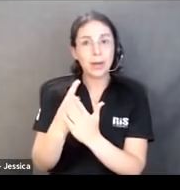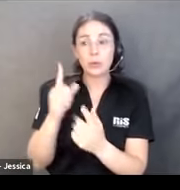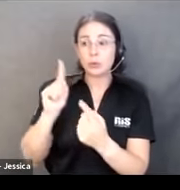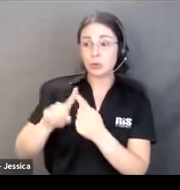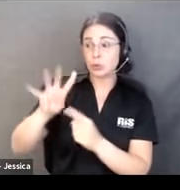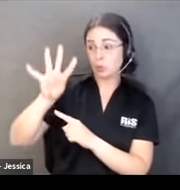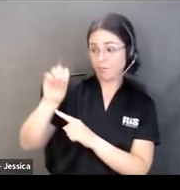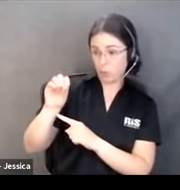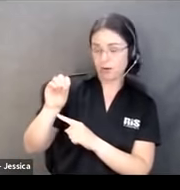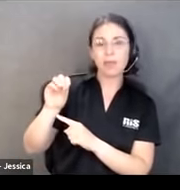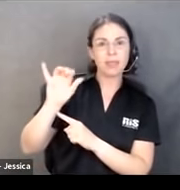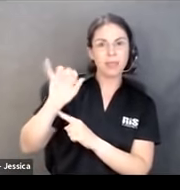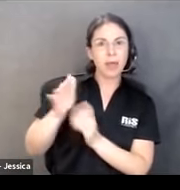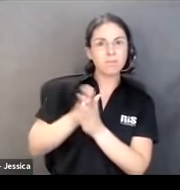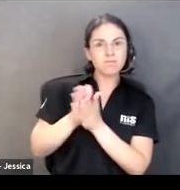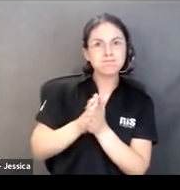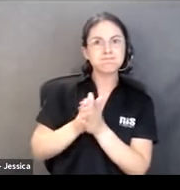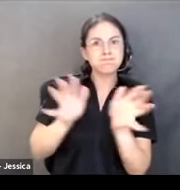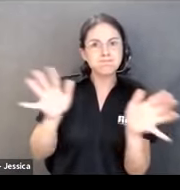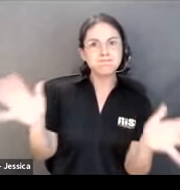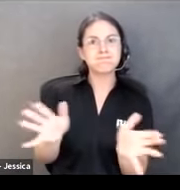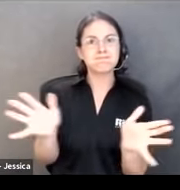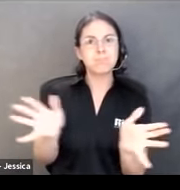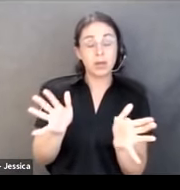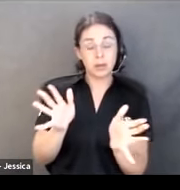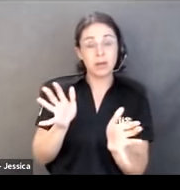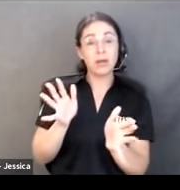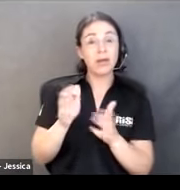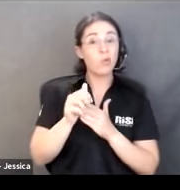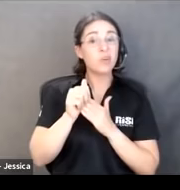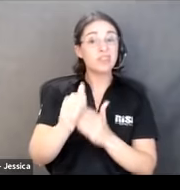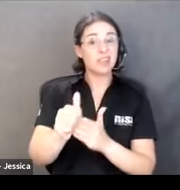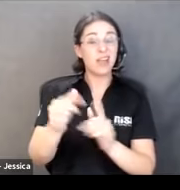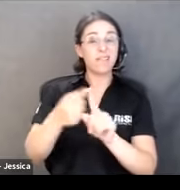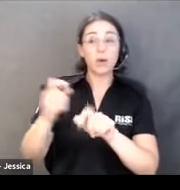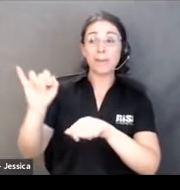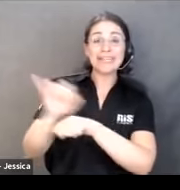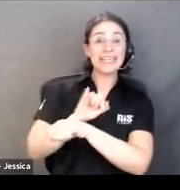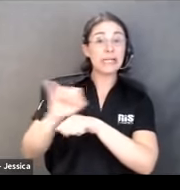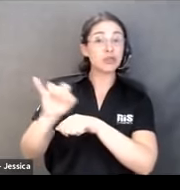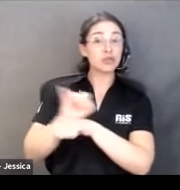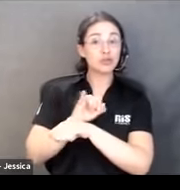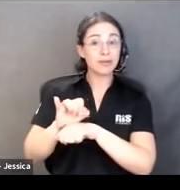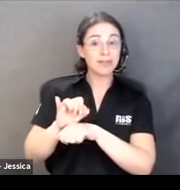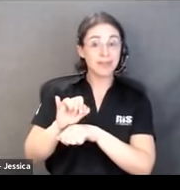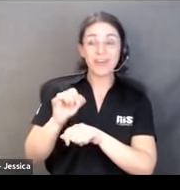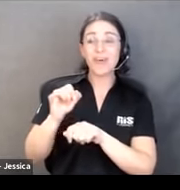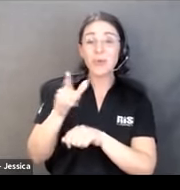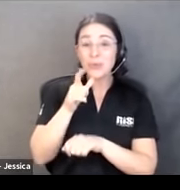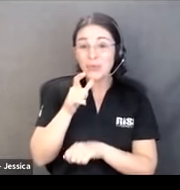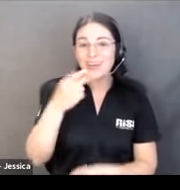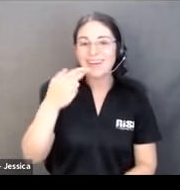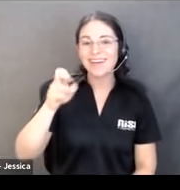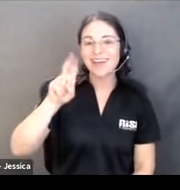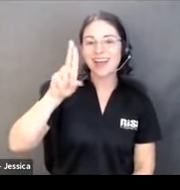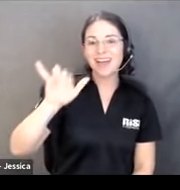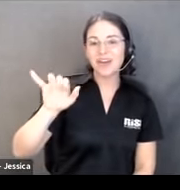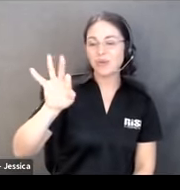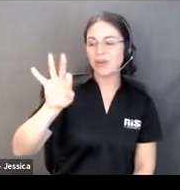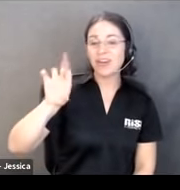worked to 40 hours, was led by industry. It was led by Henry Ford. It was one of the